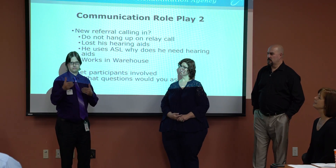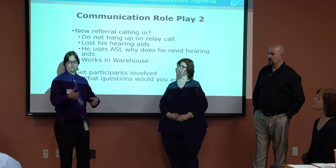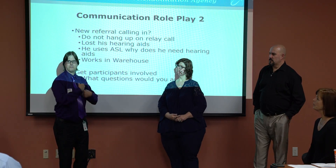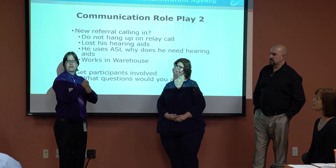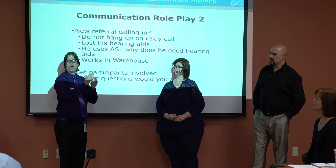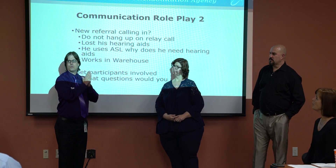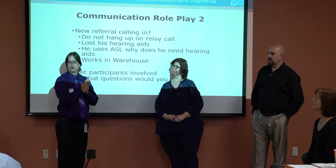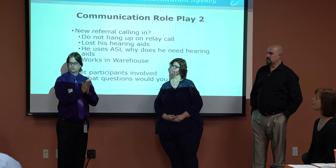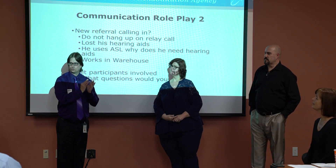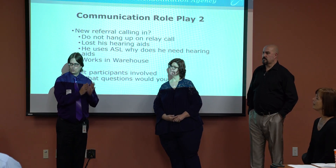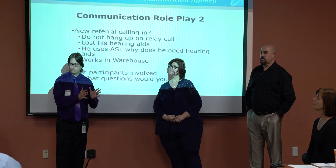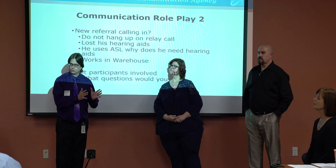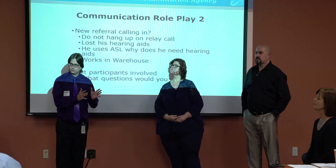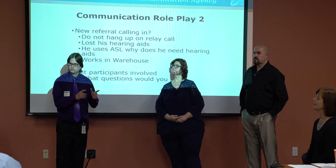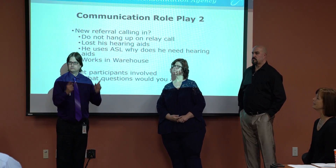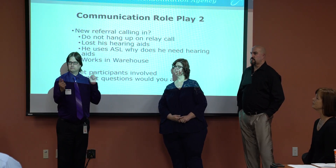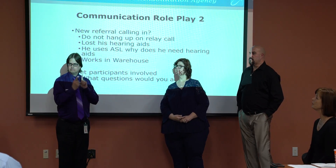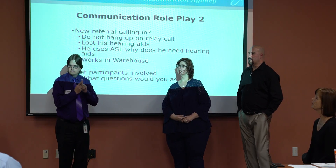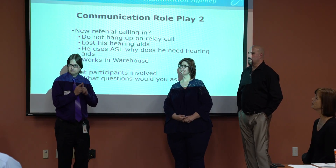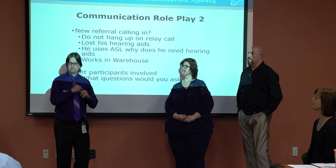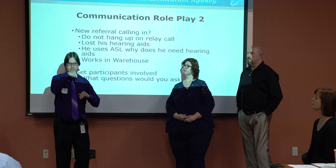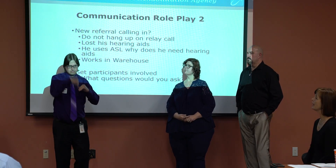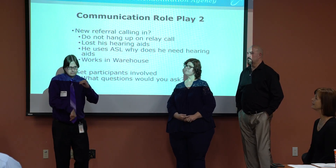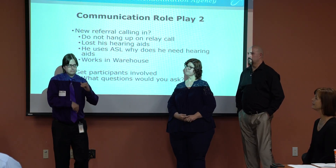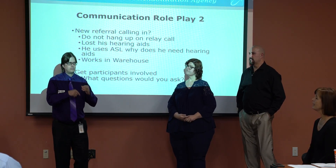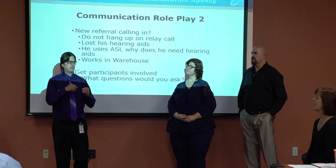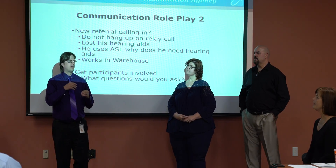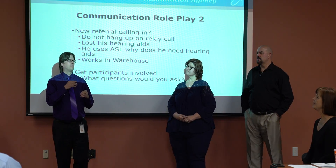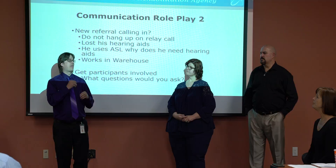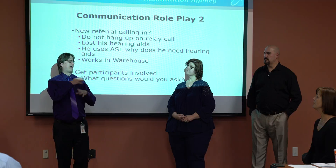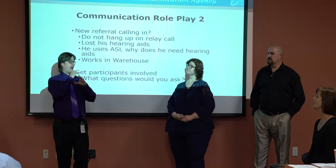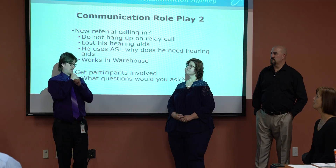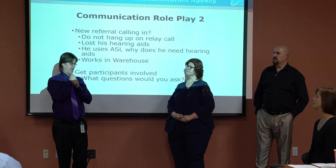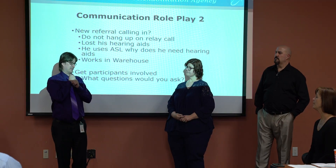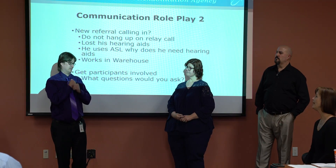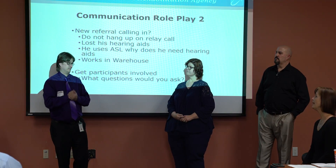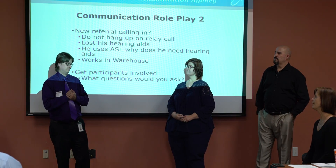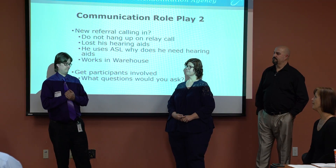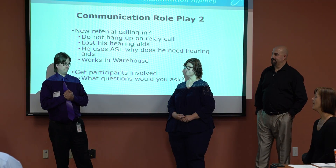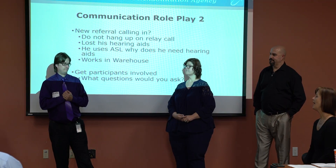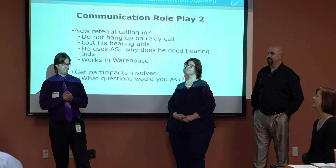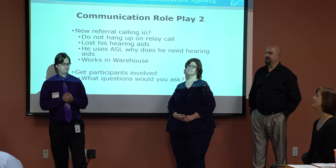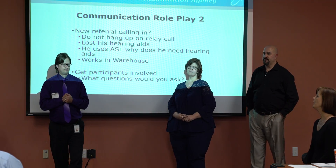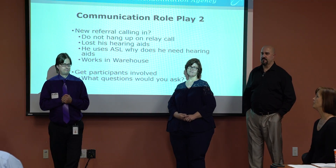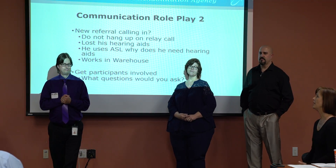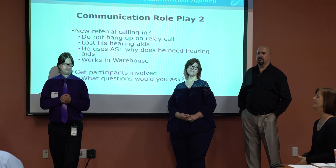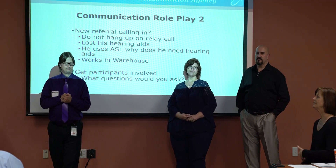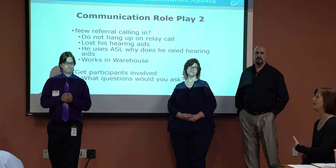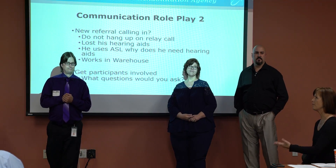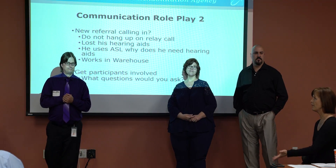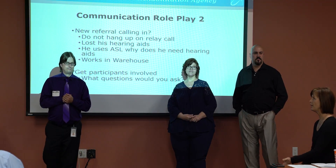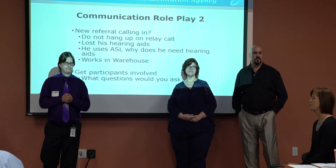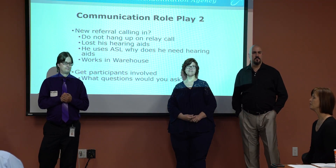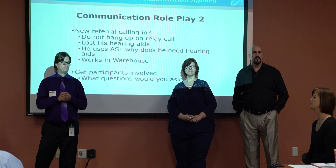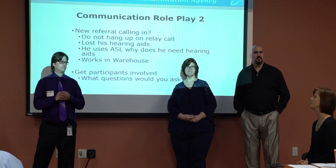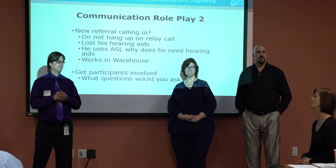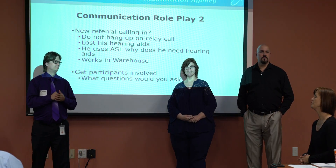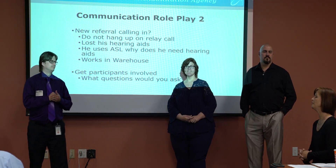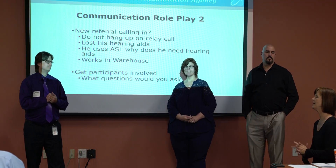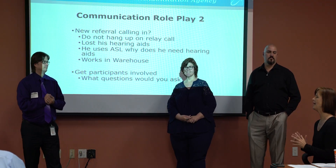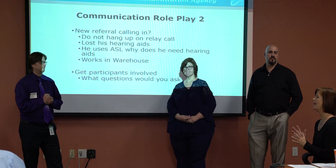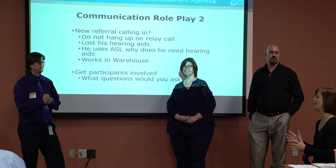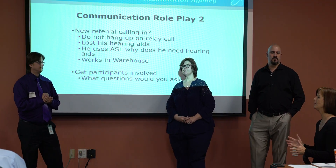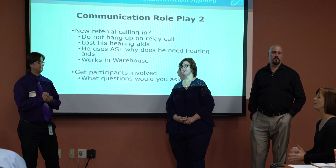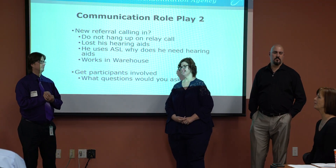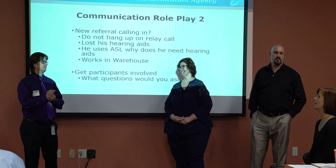All right, let's book an appointment. We're going to make an interpreter request, and then you can go from there and go in depth in a